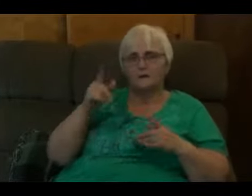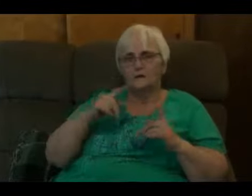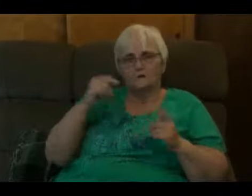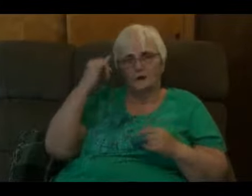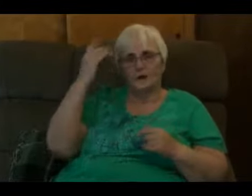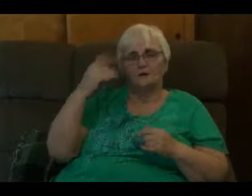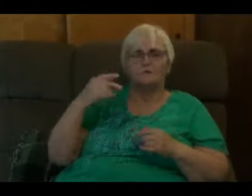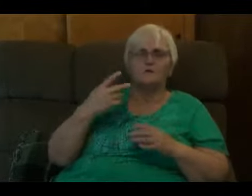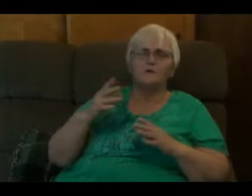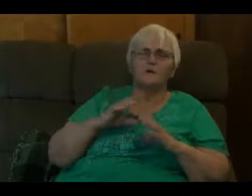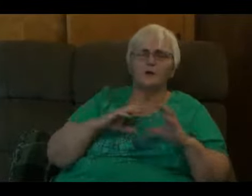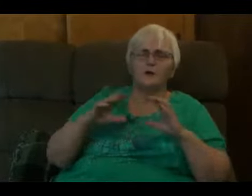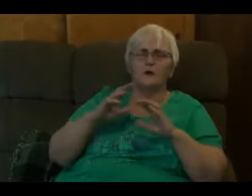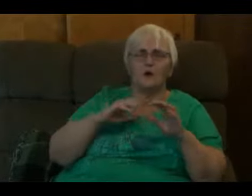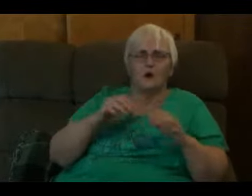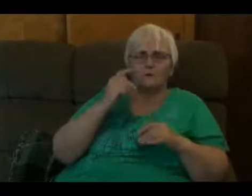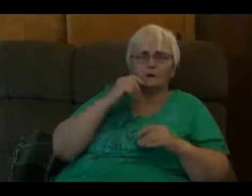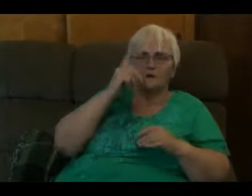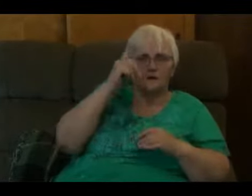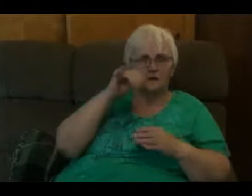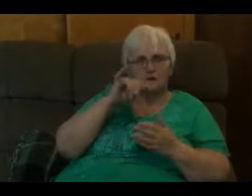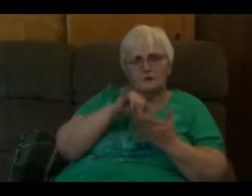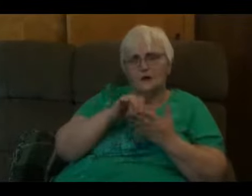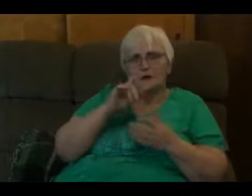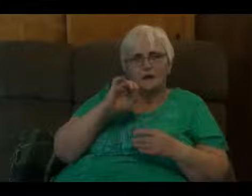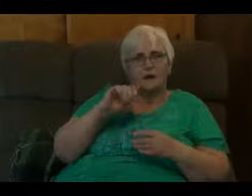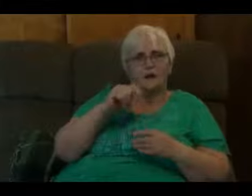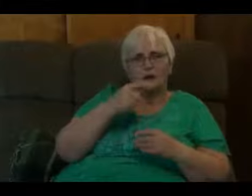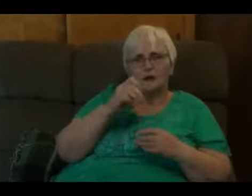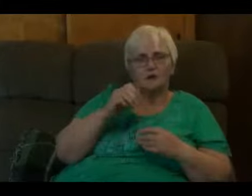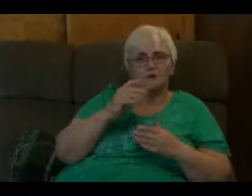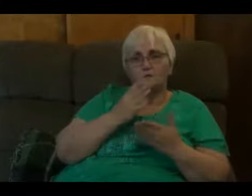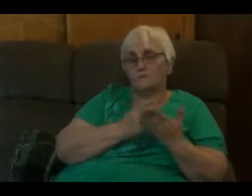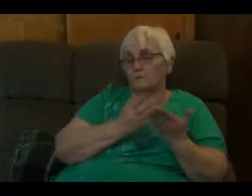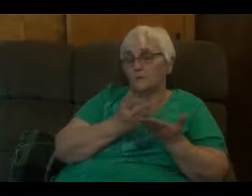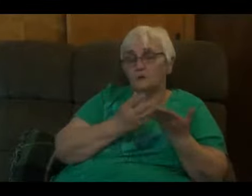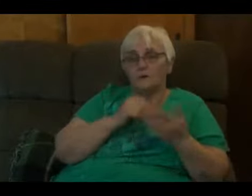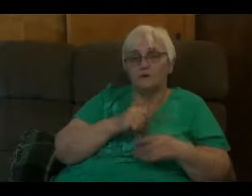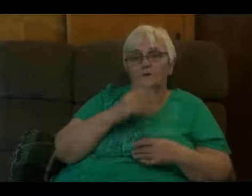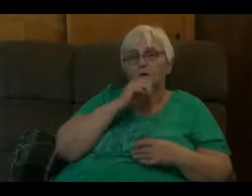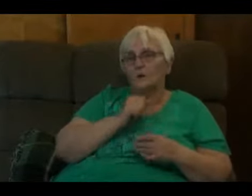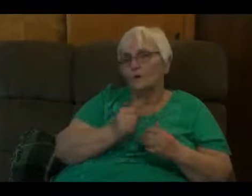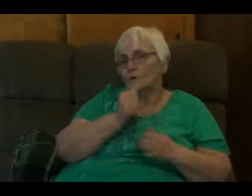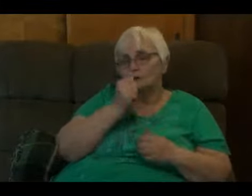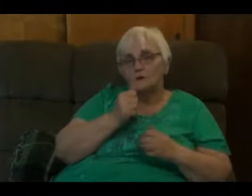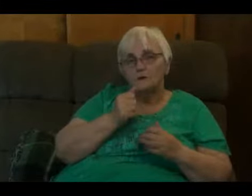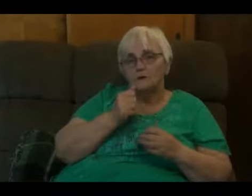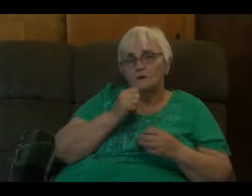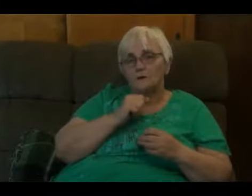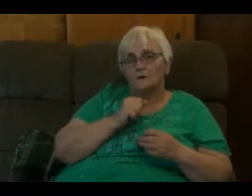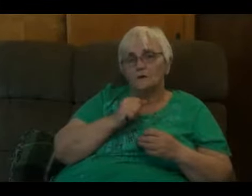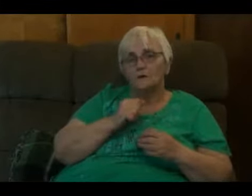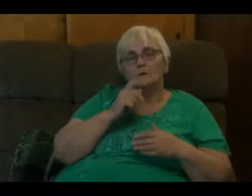common. And people that age, even in, you know, maybe even older. But the fact